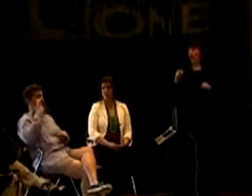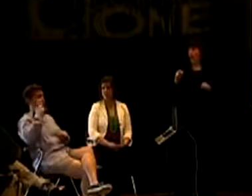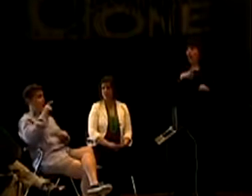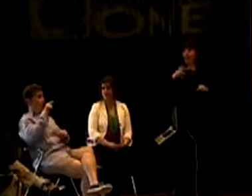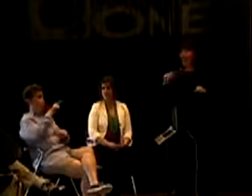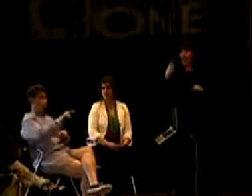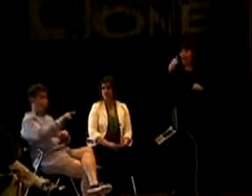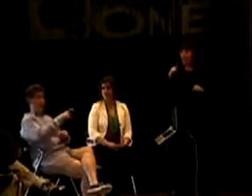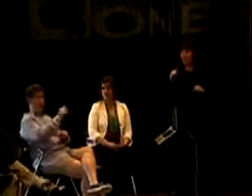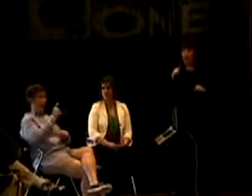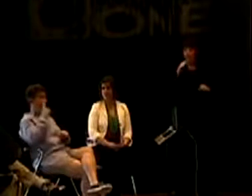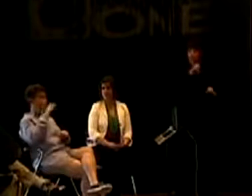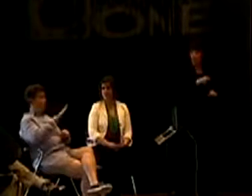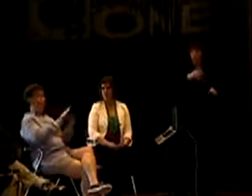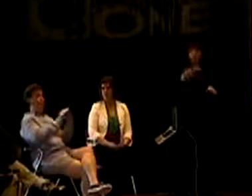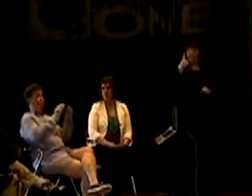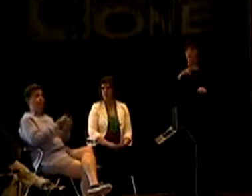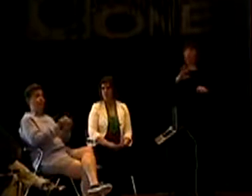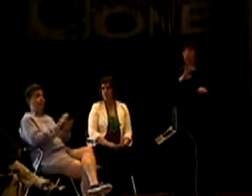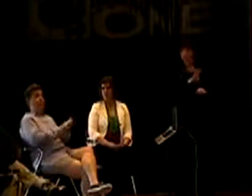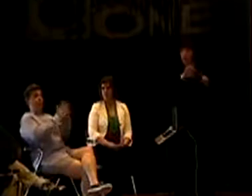do, and